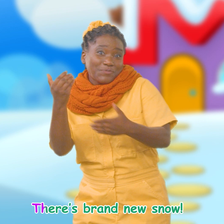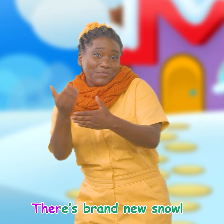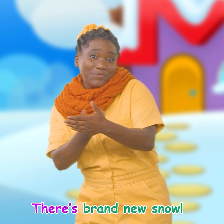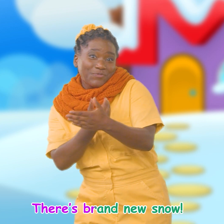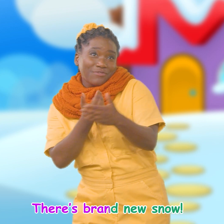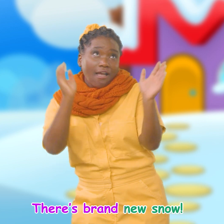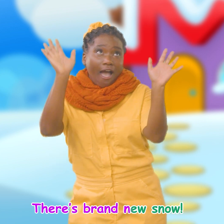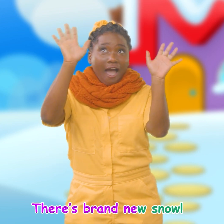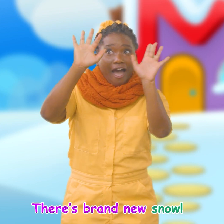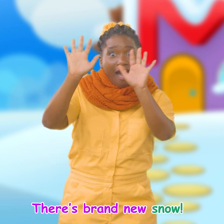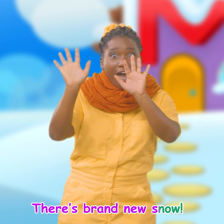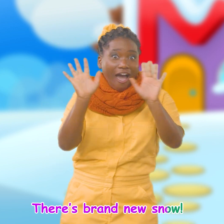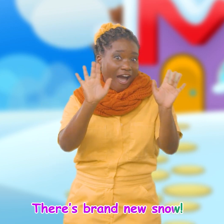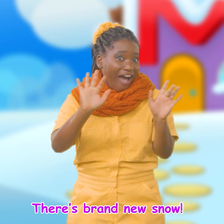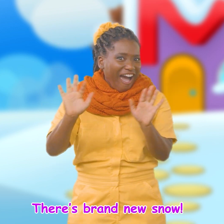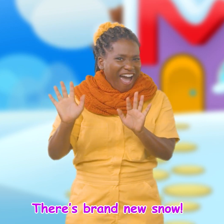There's brand new snow!